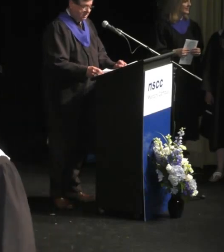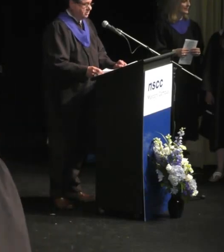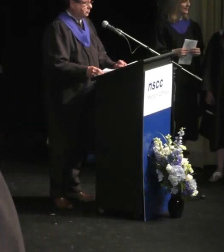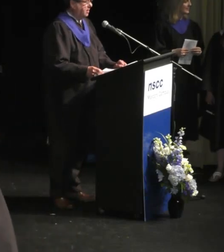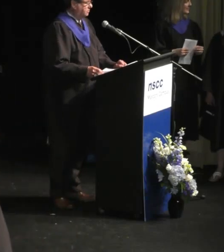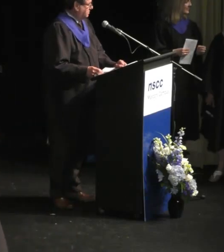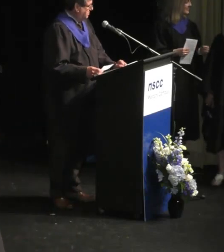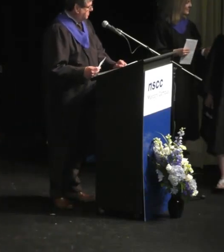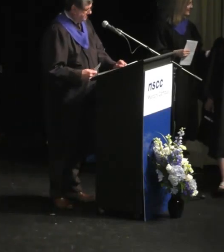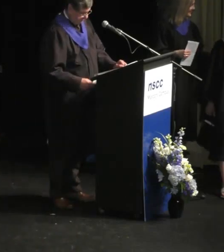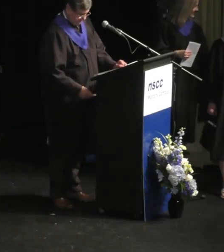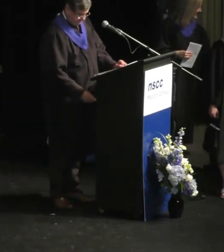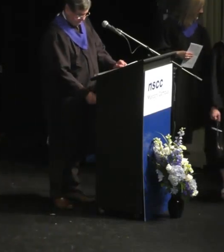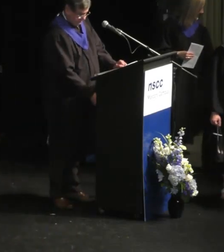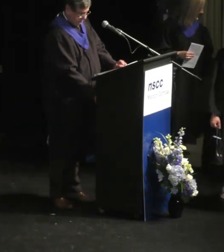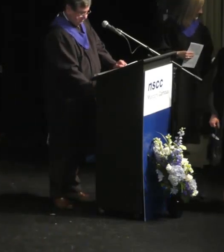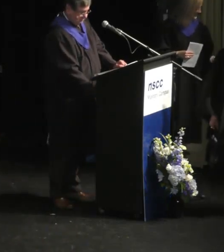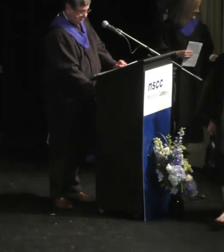Stacy Stroud.